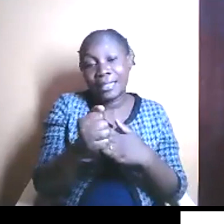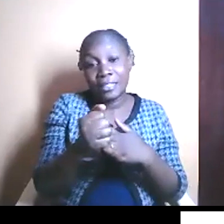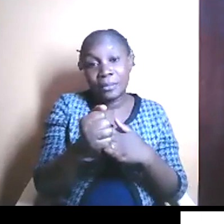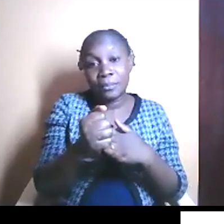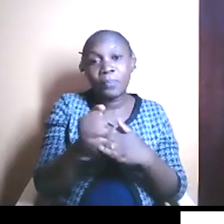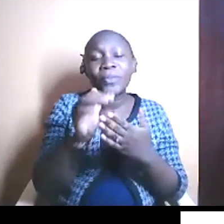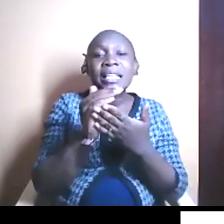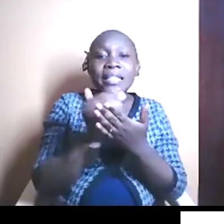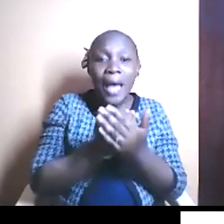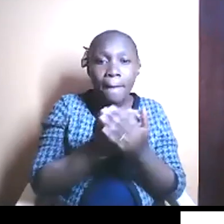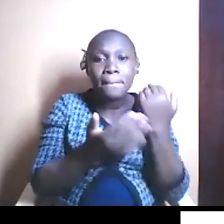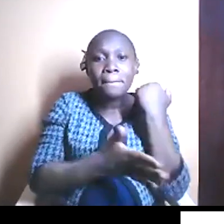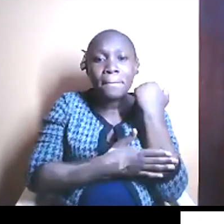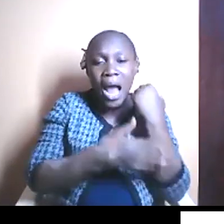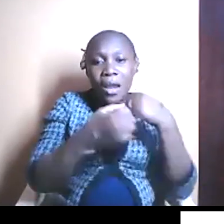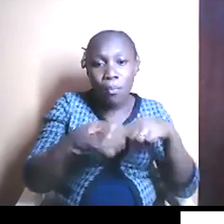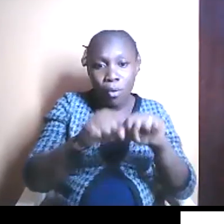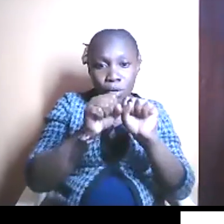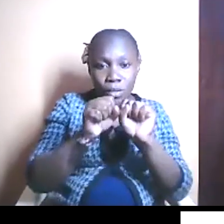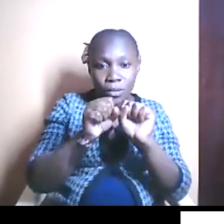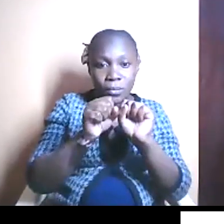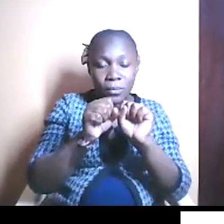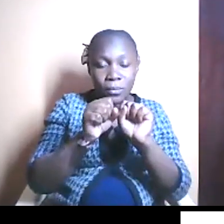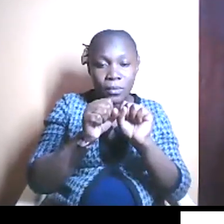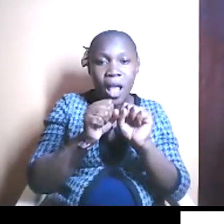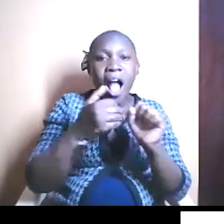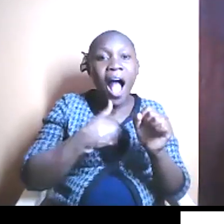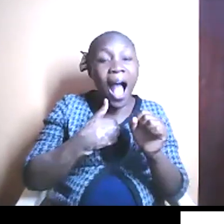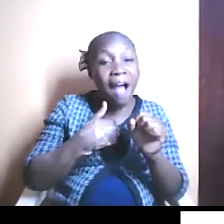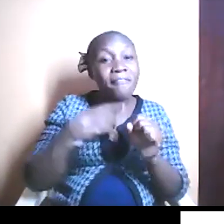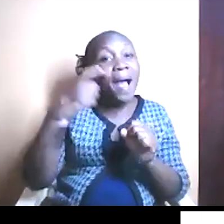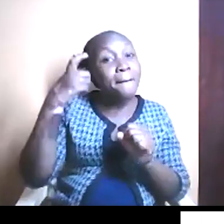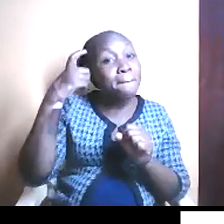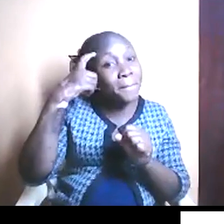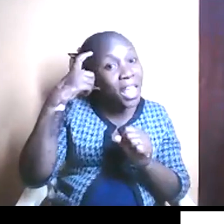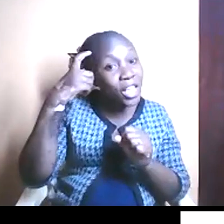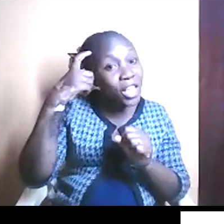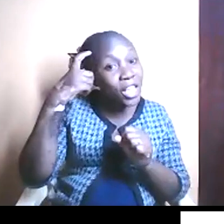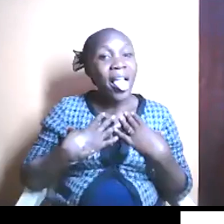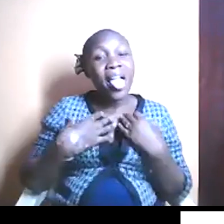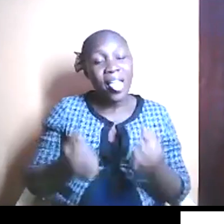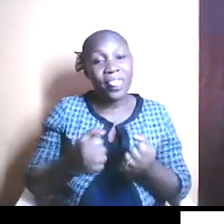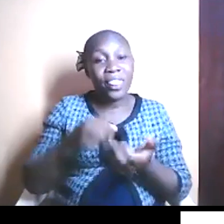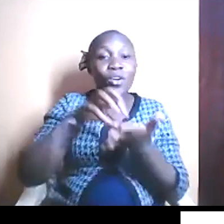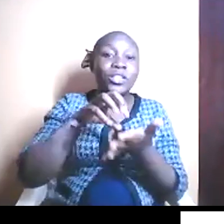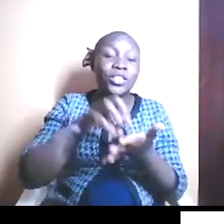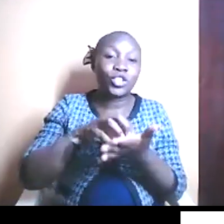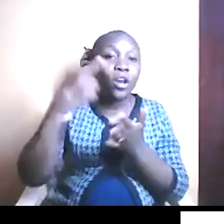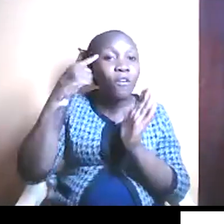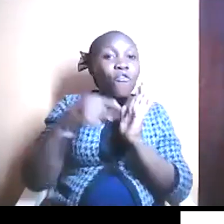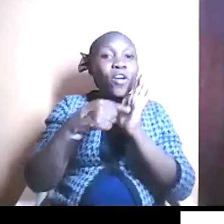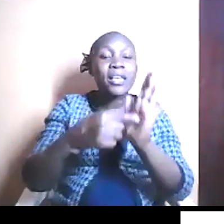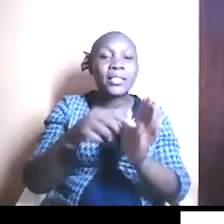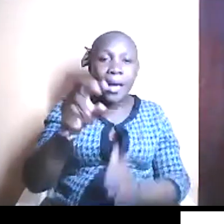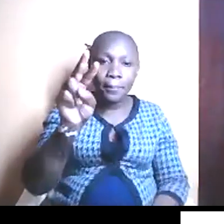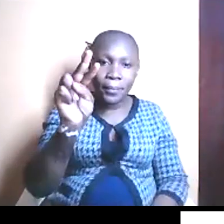bad bosses may be actually having a mental health condition. For example, narcissism. That is when somebody thinks